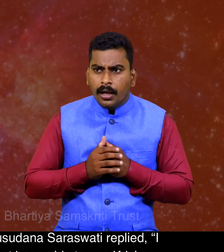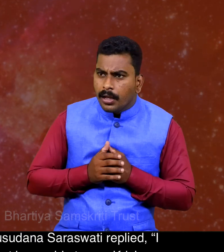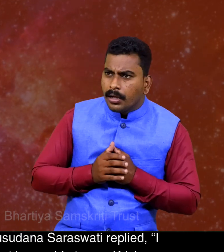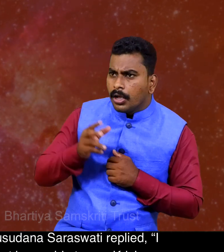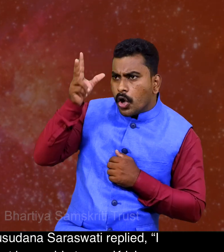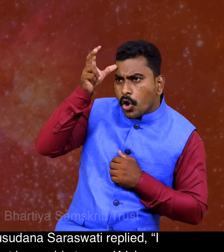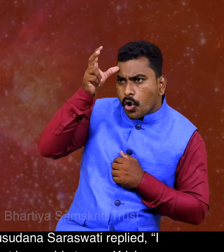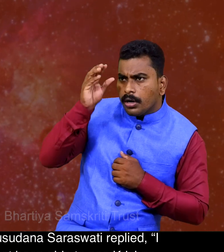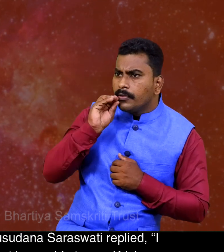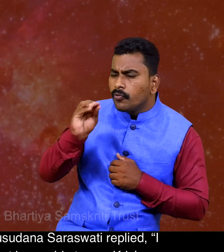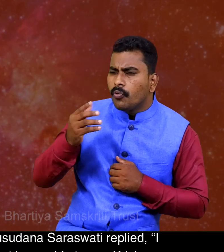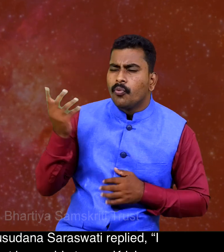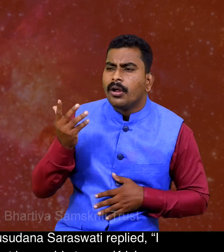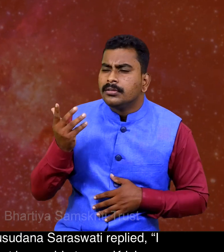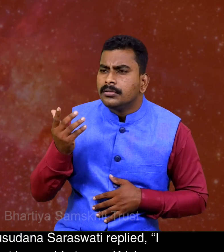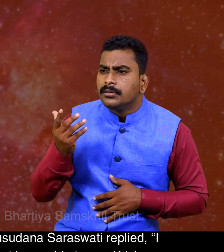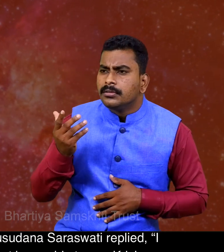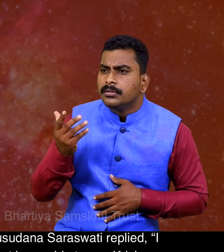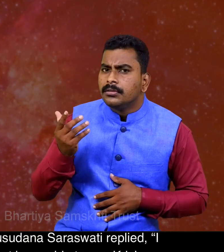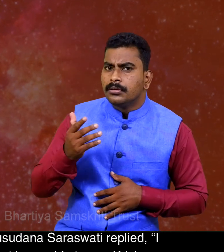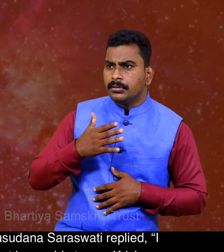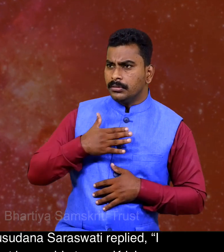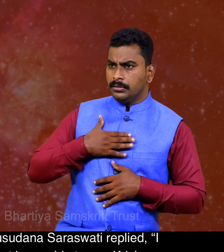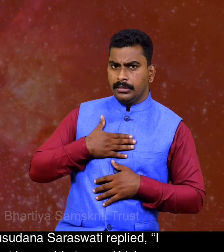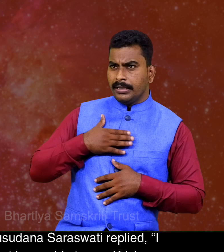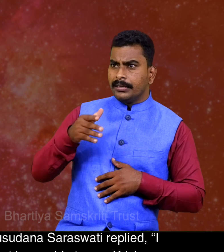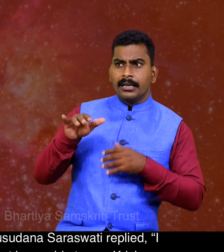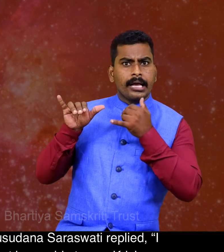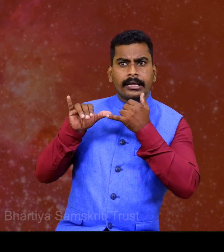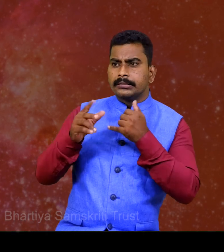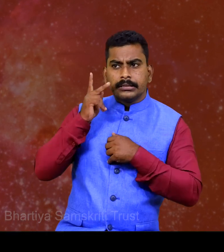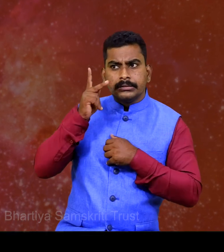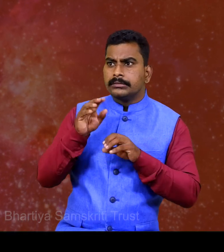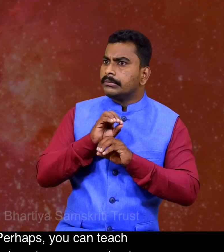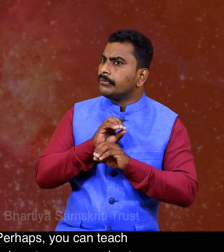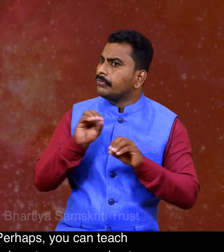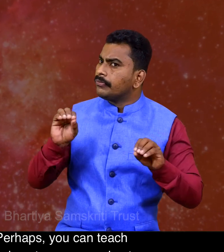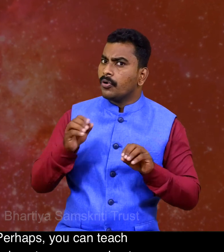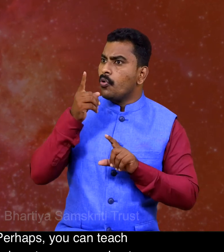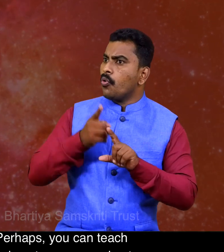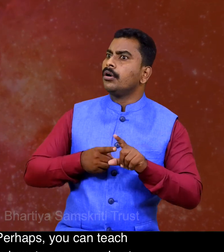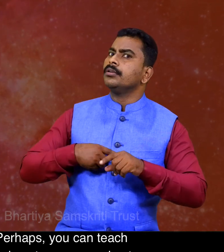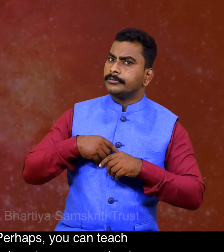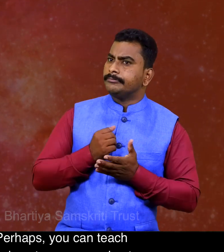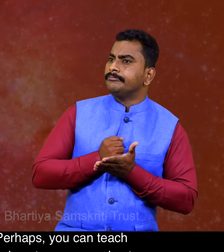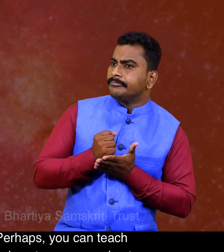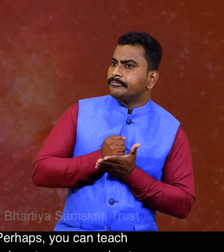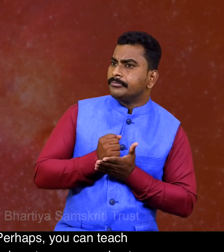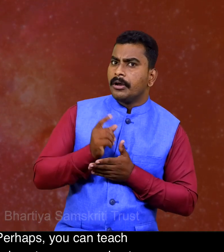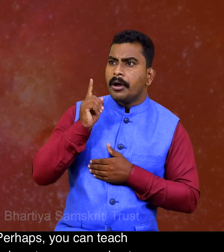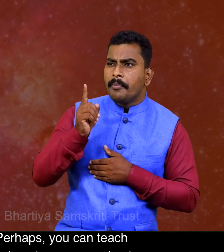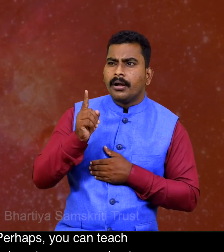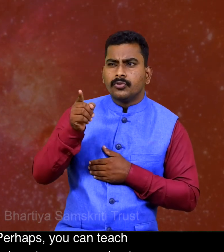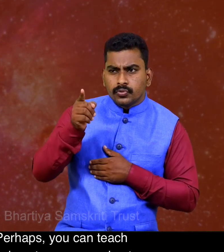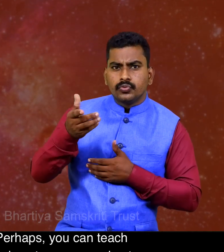Madhusudana Saraswati replied, I have not been able to see Krishna. Perhaps you can teach